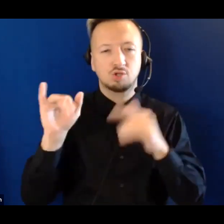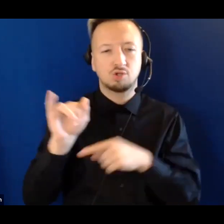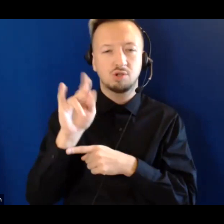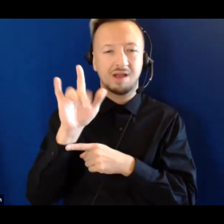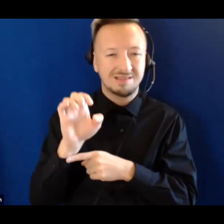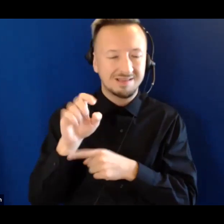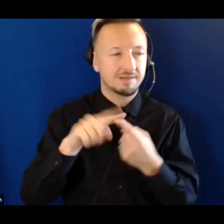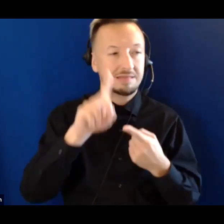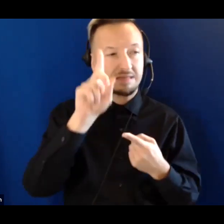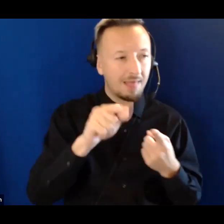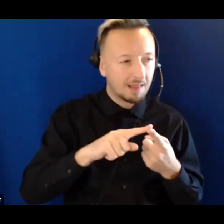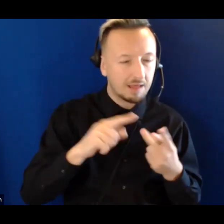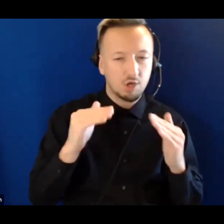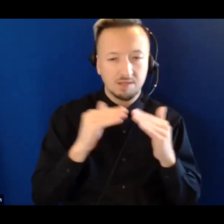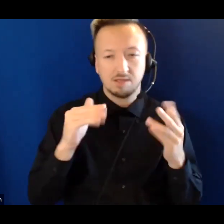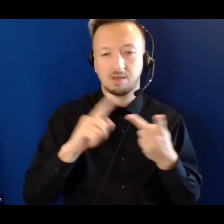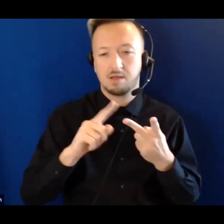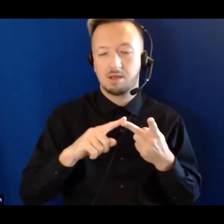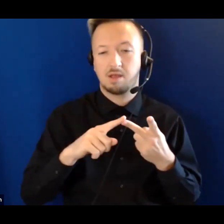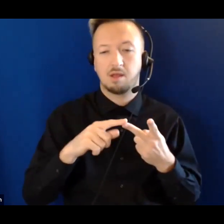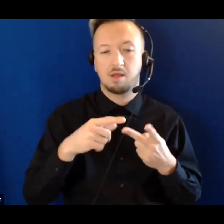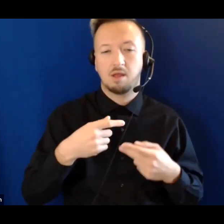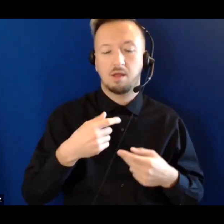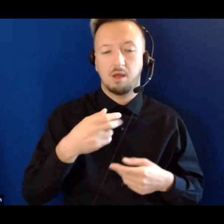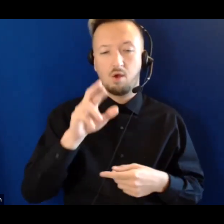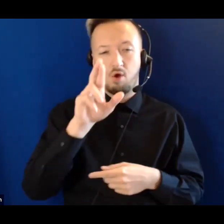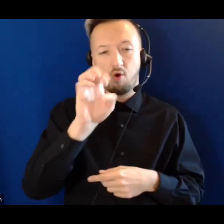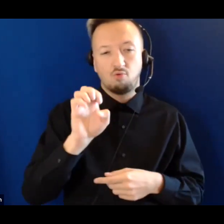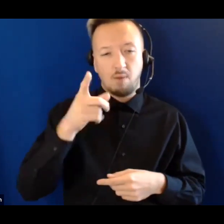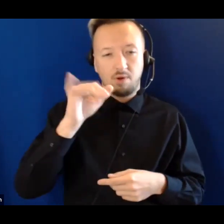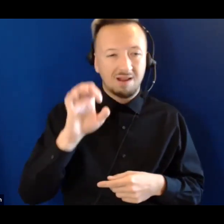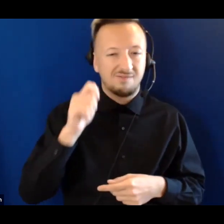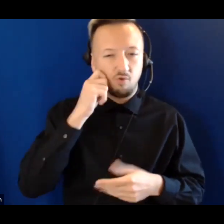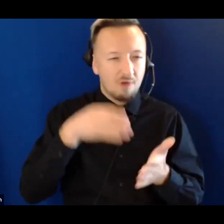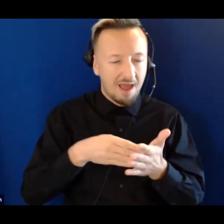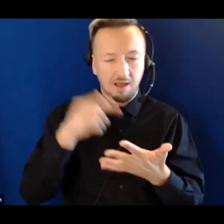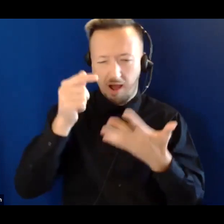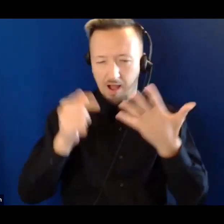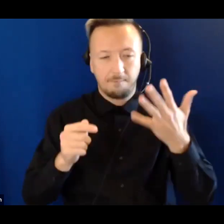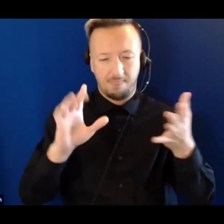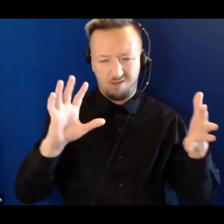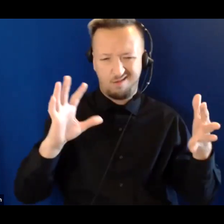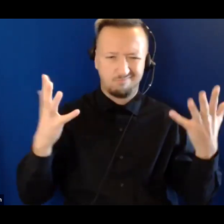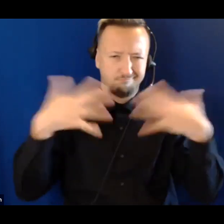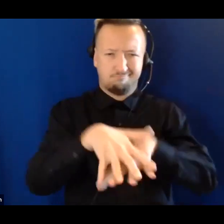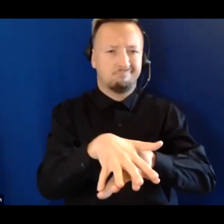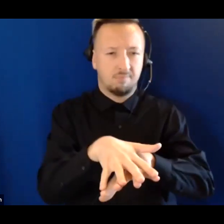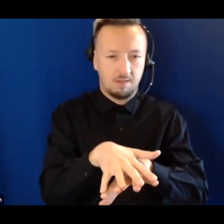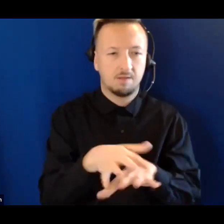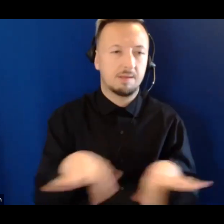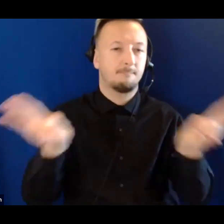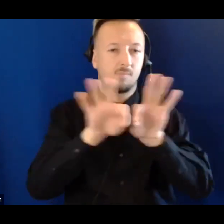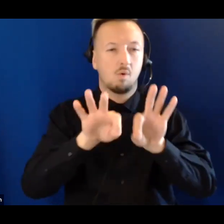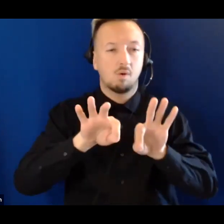that's disability justice, reproductive justice, racial justice, you name it, they all kind of interconnect. So it's very